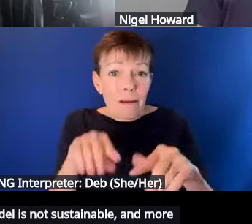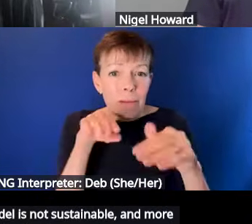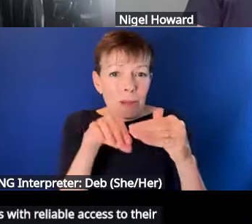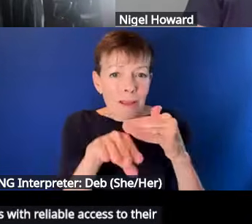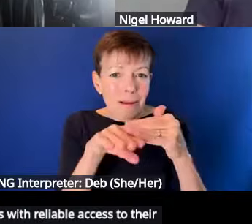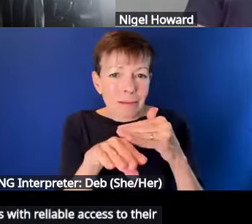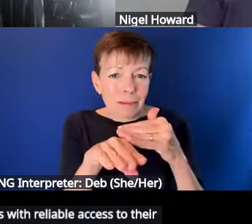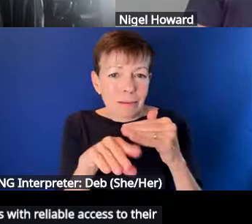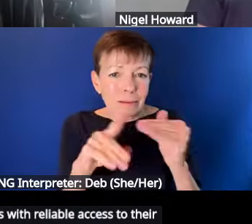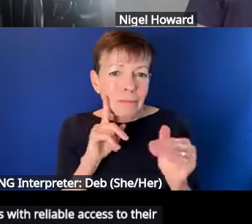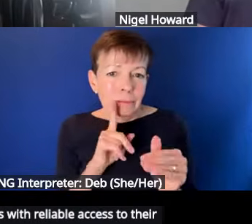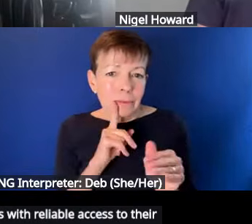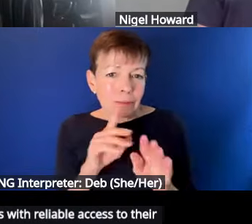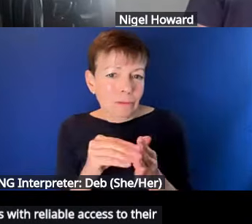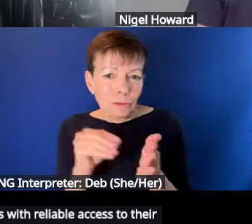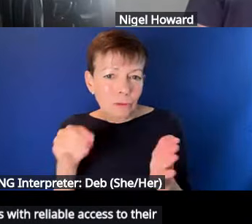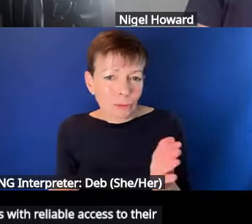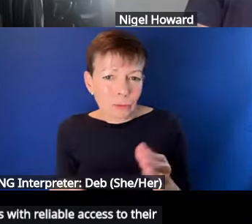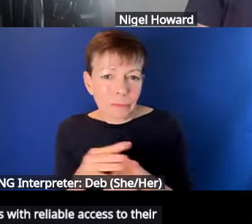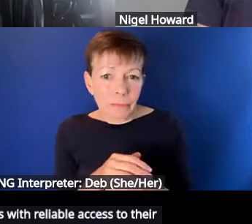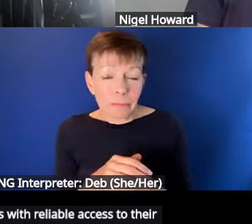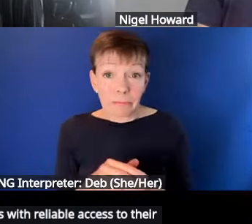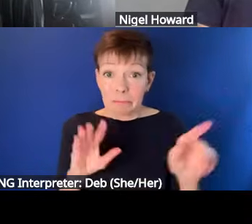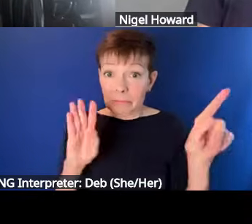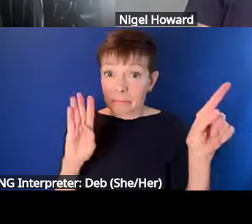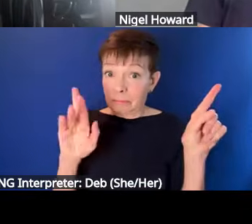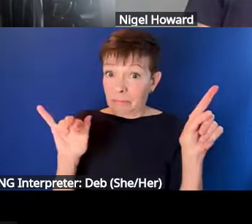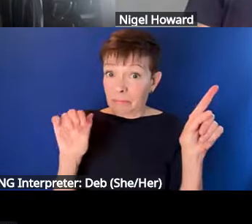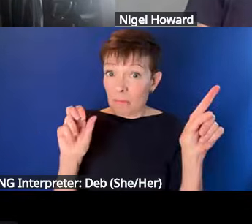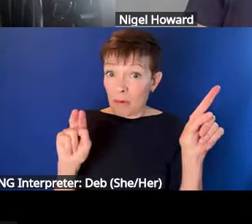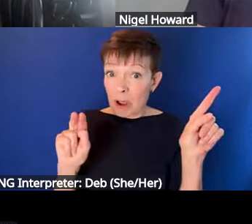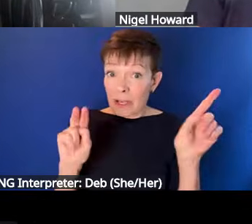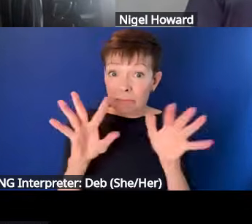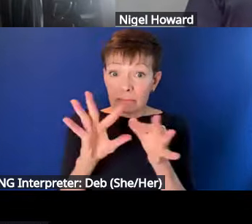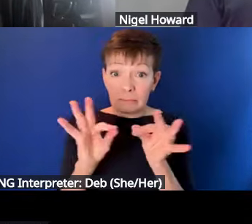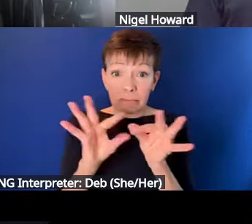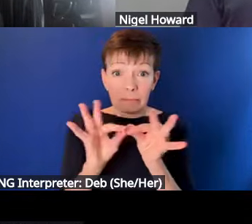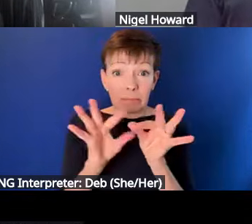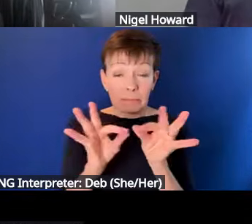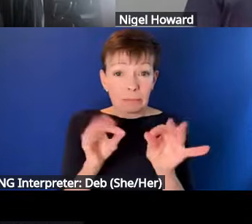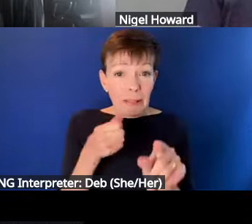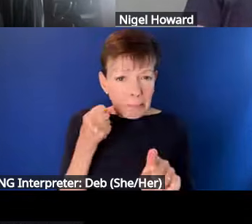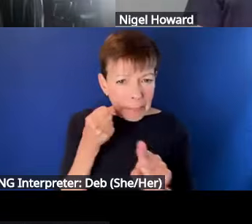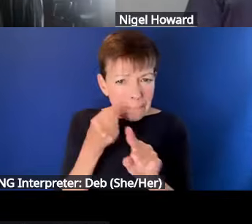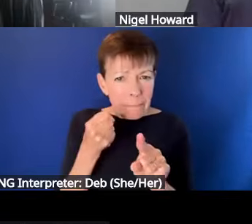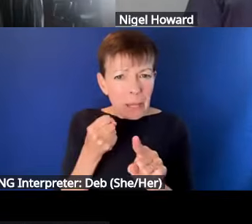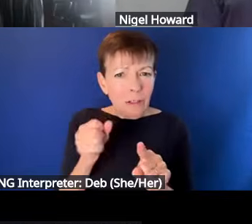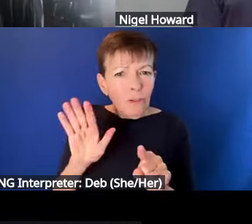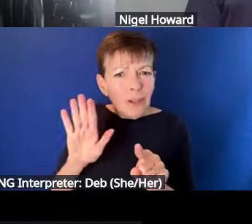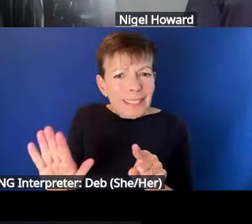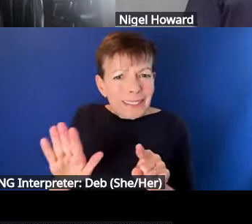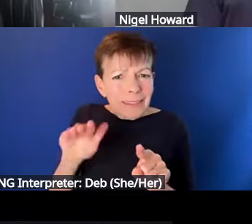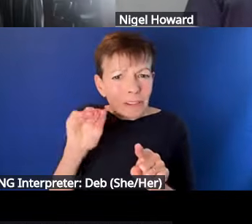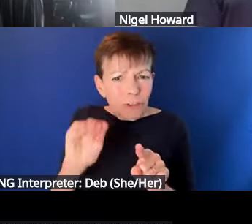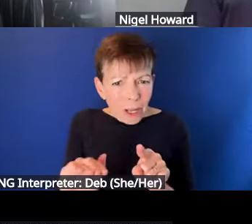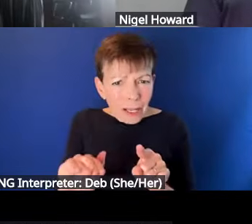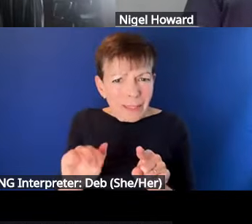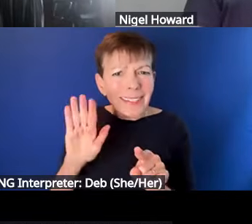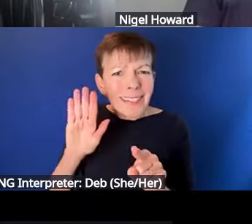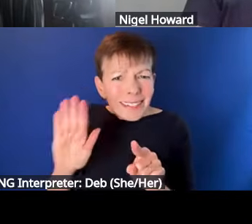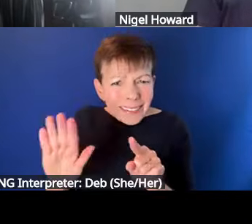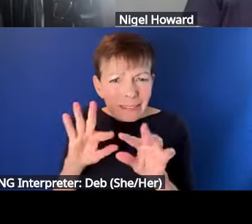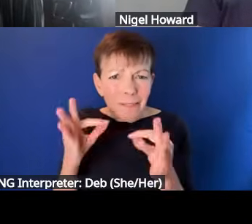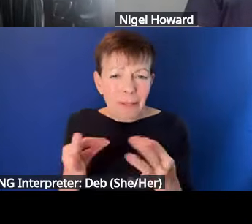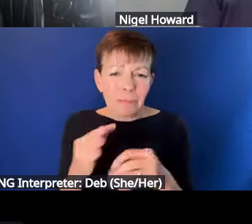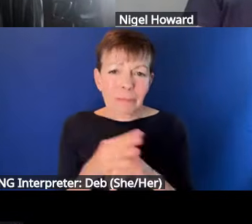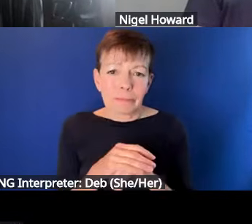education. Brian has spoke about the impact these issues have had on his child and family. I would like to